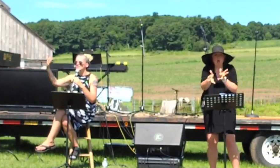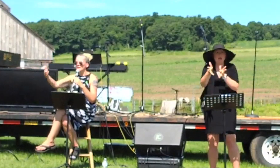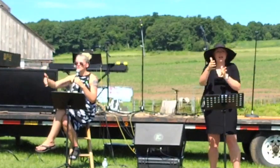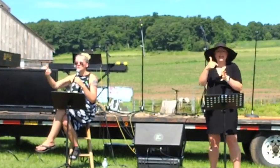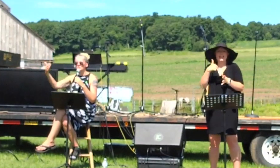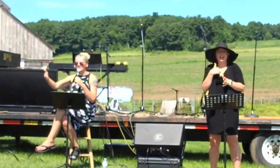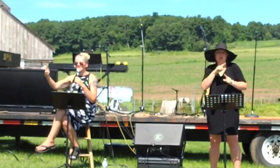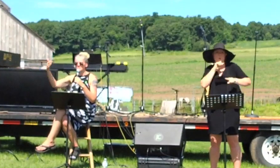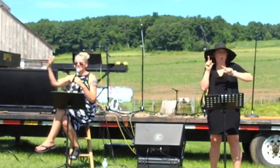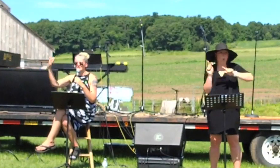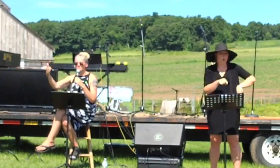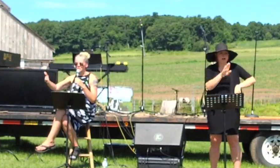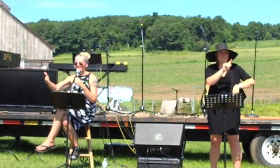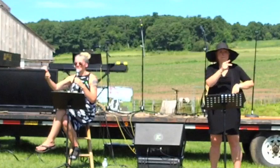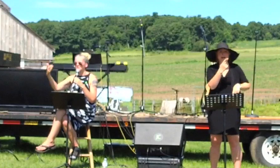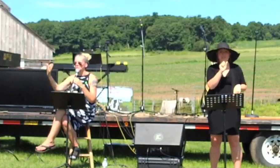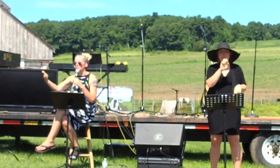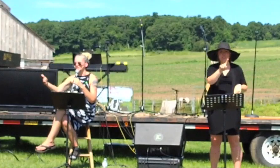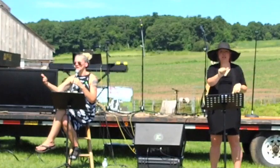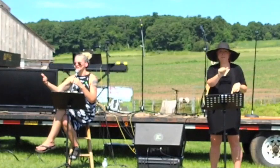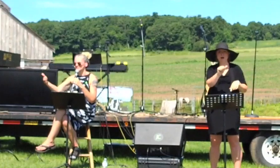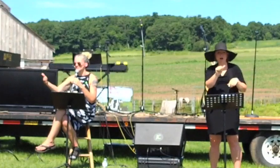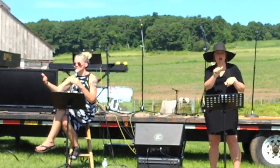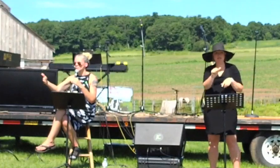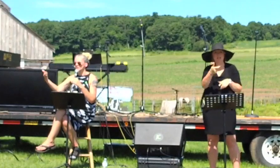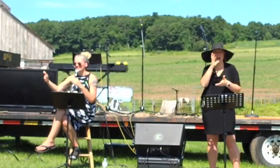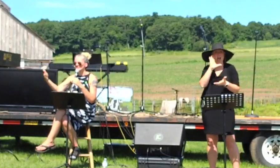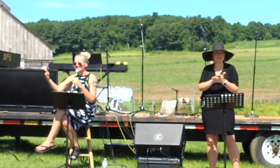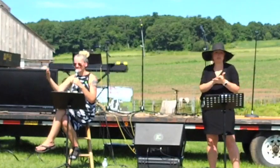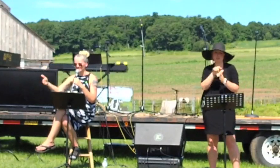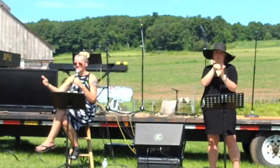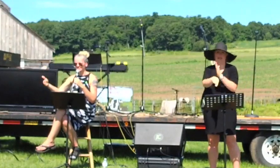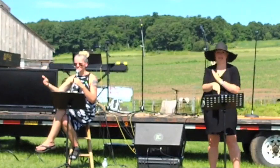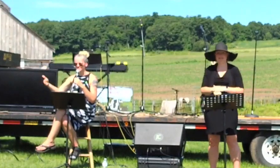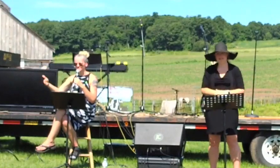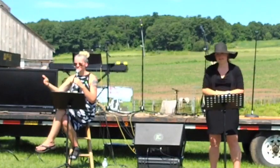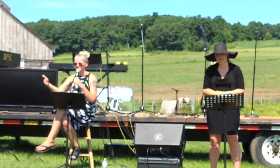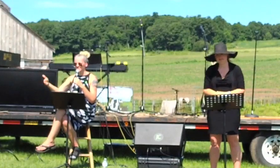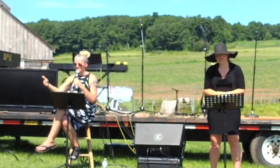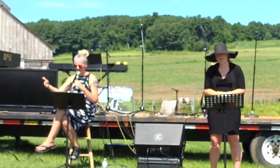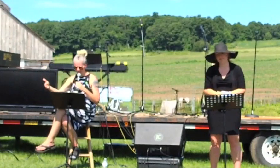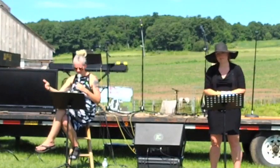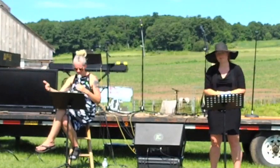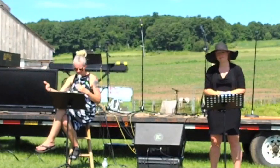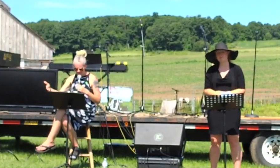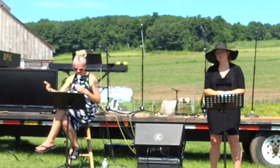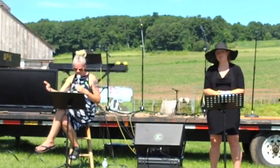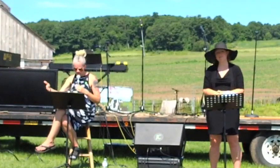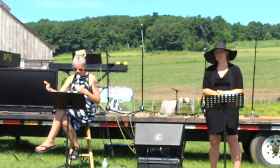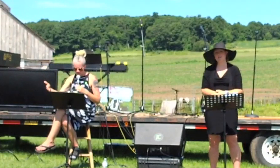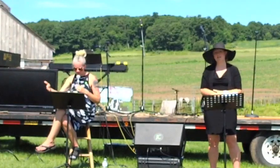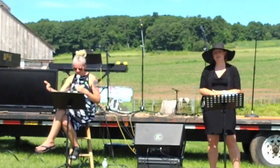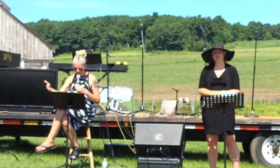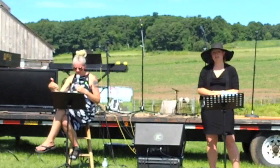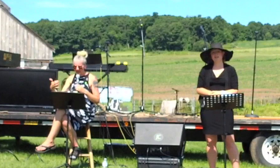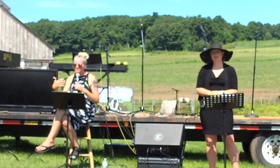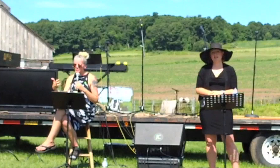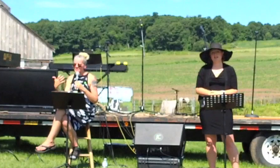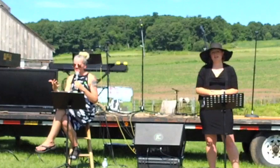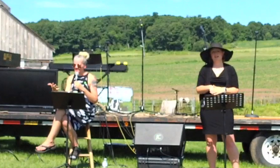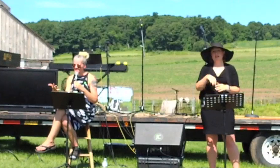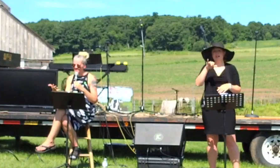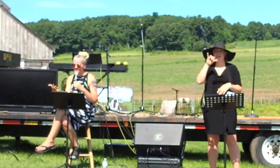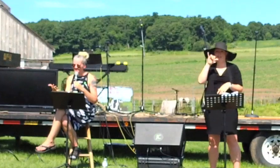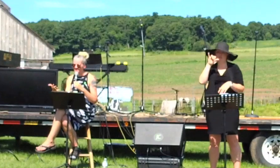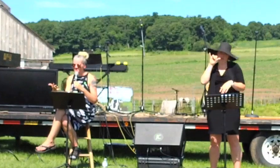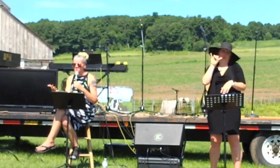ordering Bathsheba's husband, Uriah, to the front lines, where he is killed. Okay? And so that